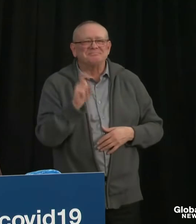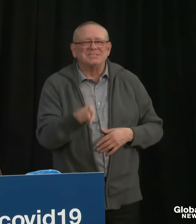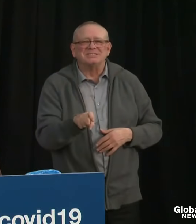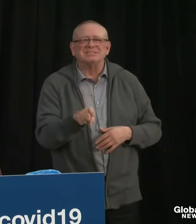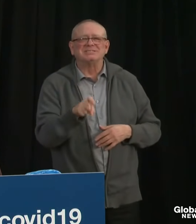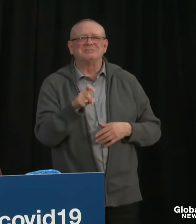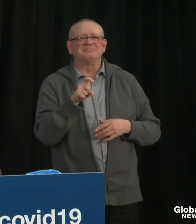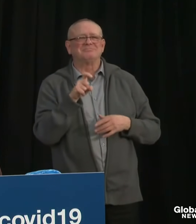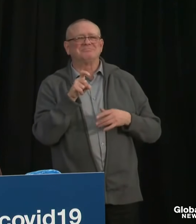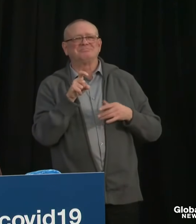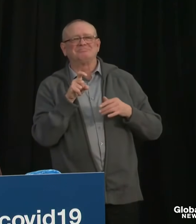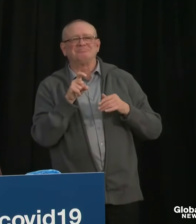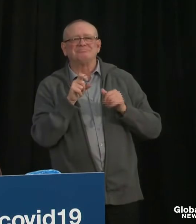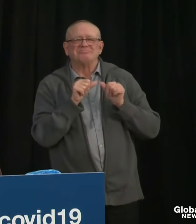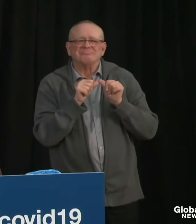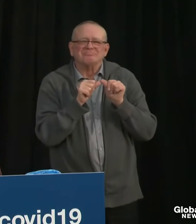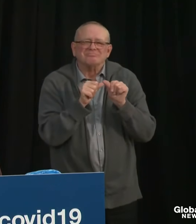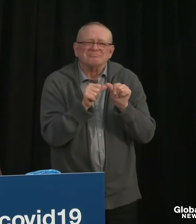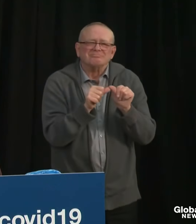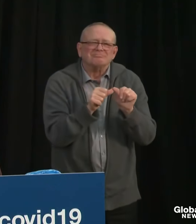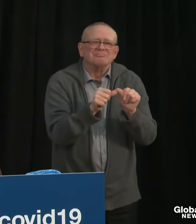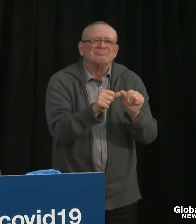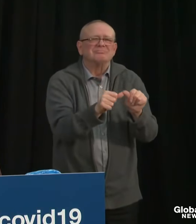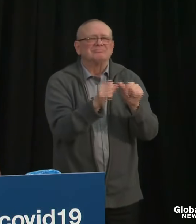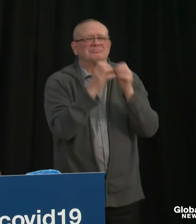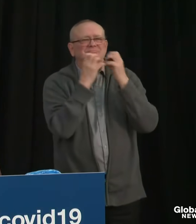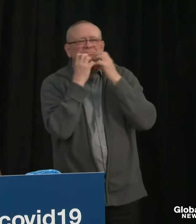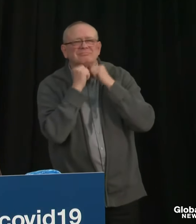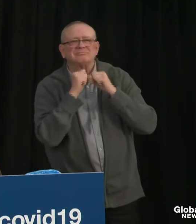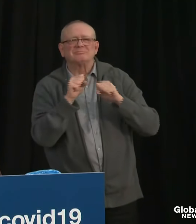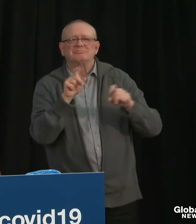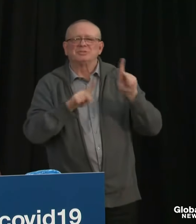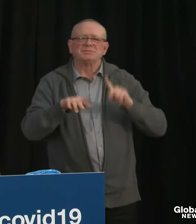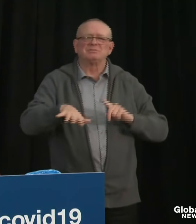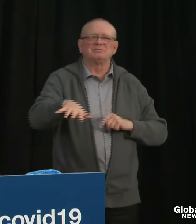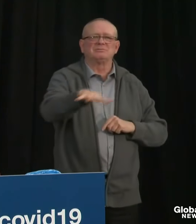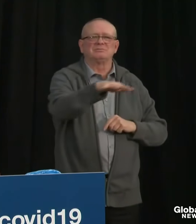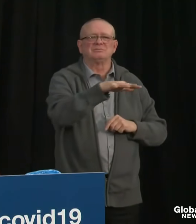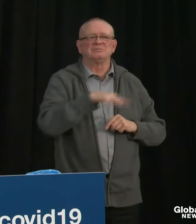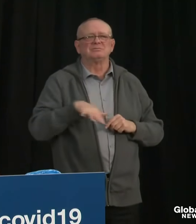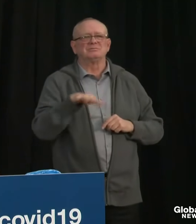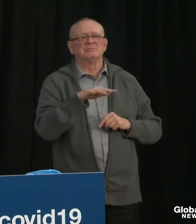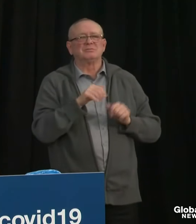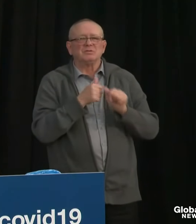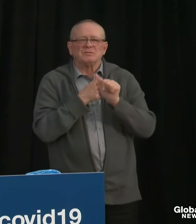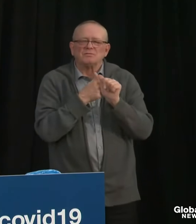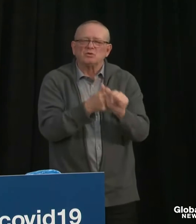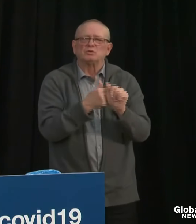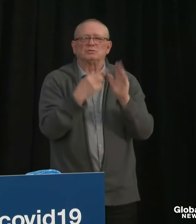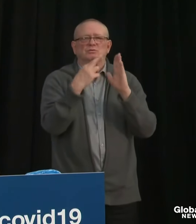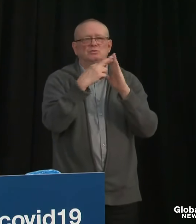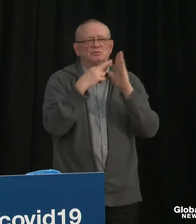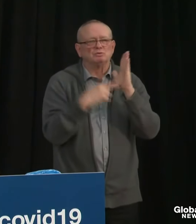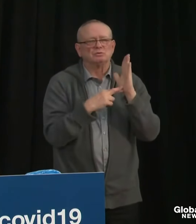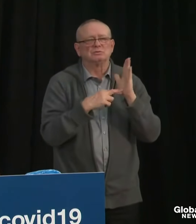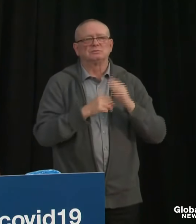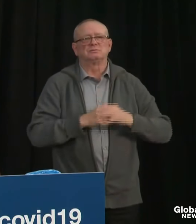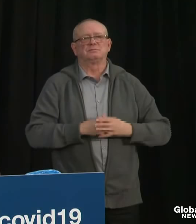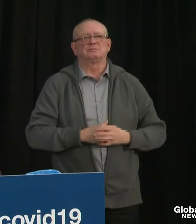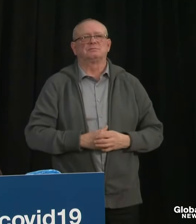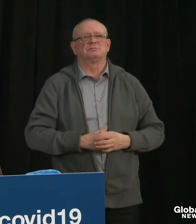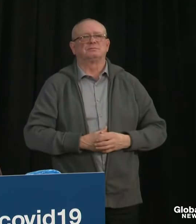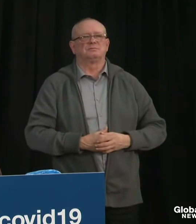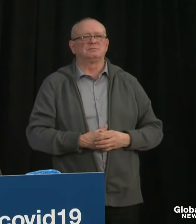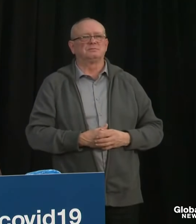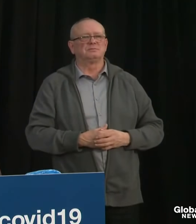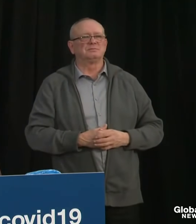households. We know that celebrations can quickly turn to outbreaks if we fail to take the right precautions. I